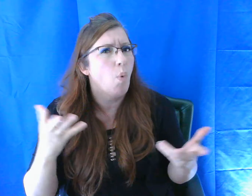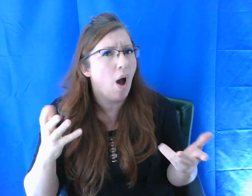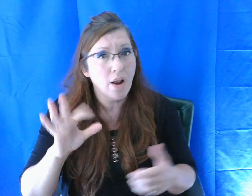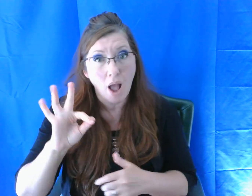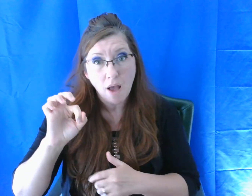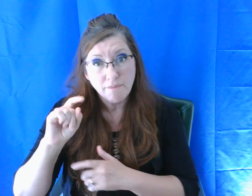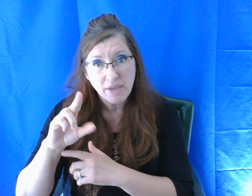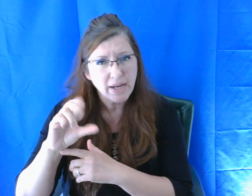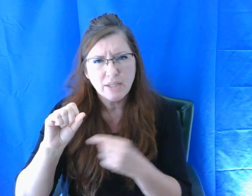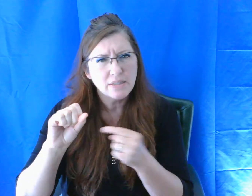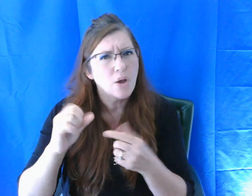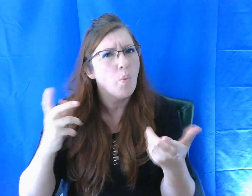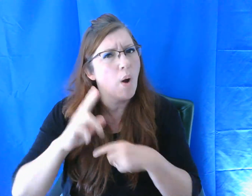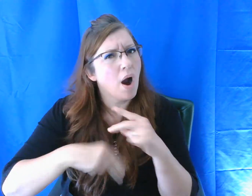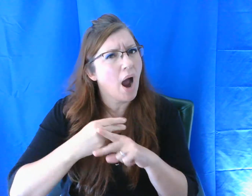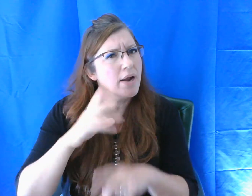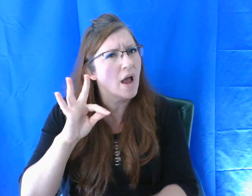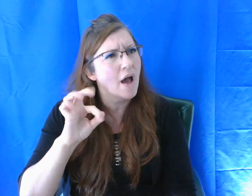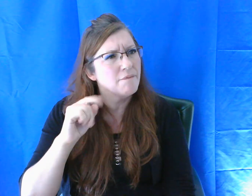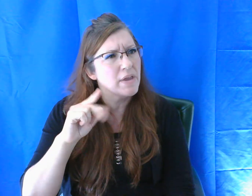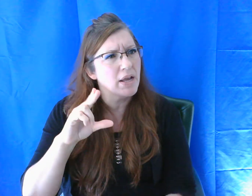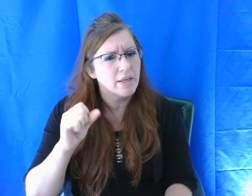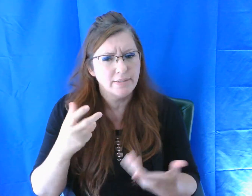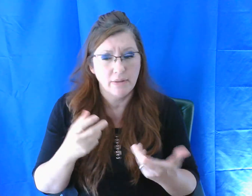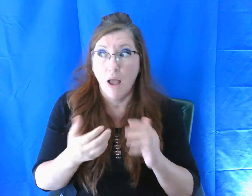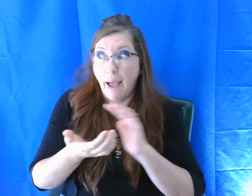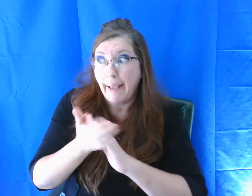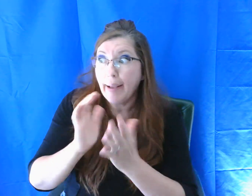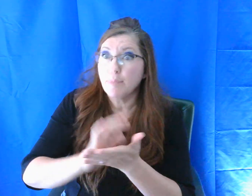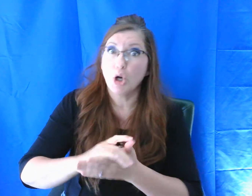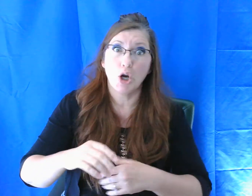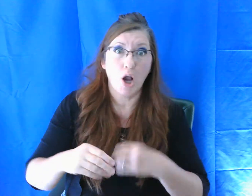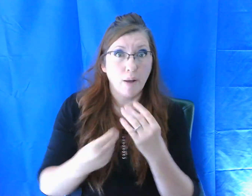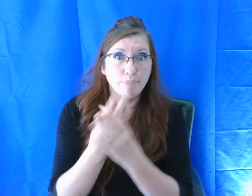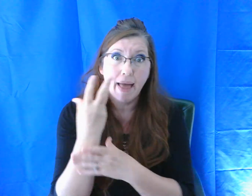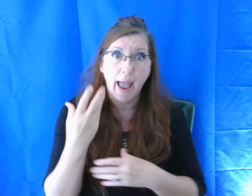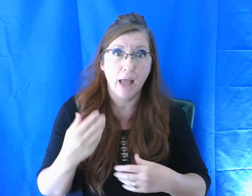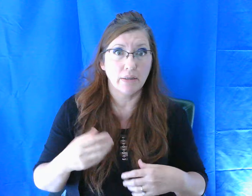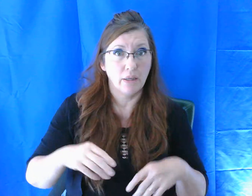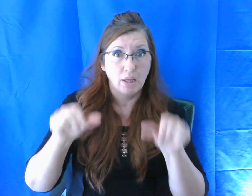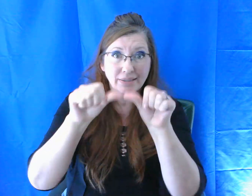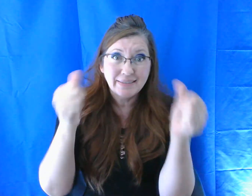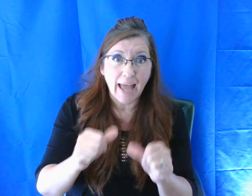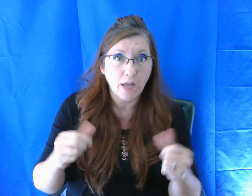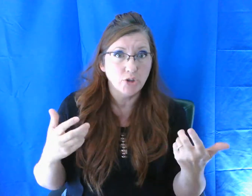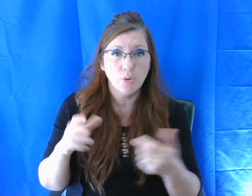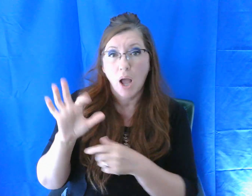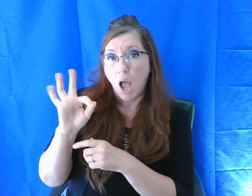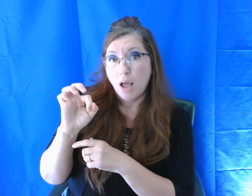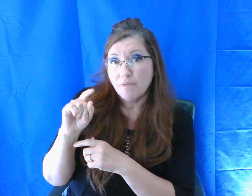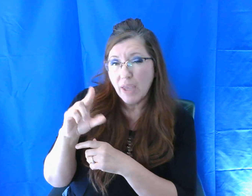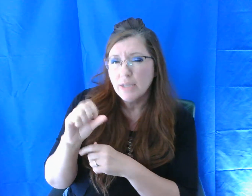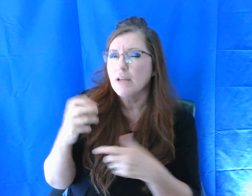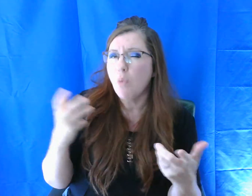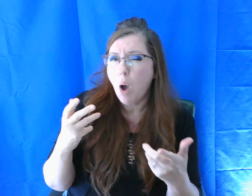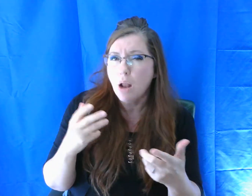what? I don't know. A hamburger? A plant? A statue? It's a fetus of a human being, and